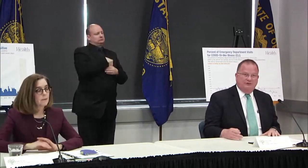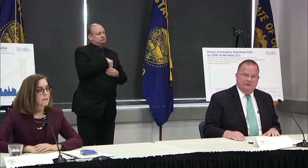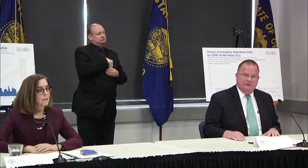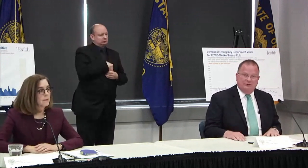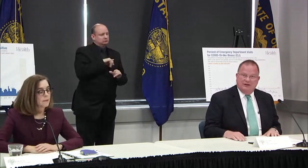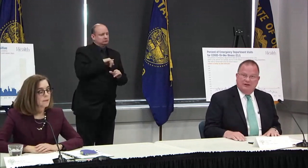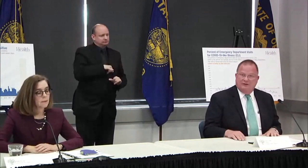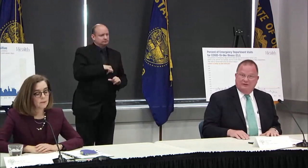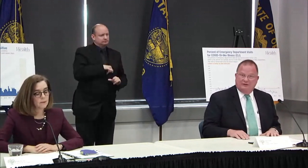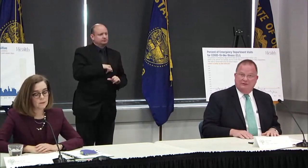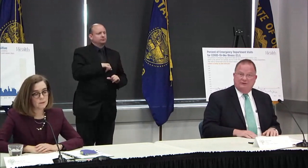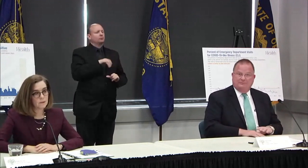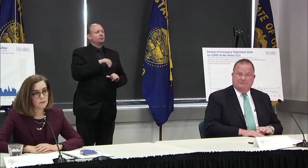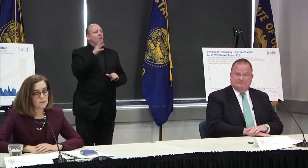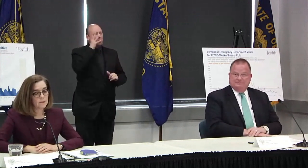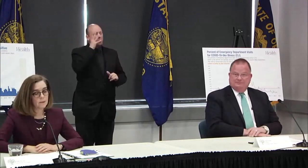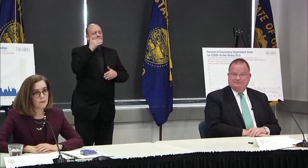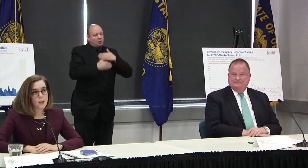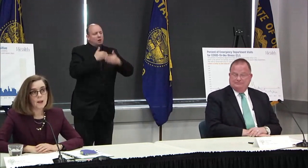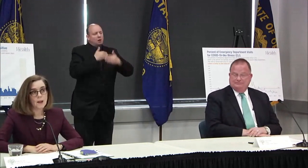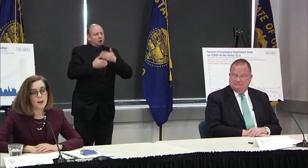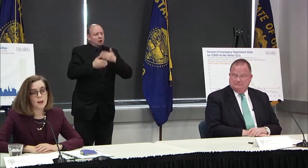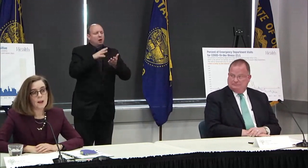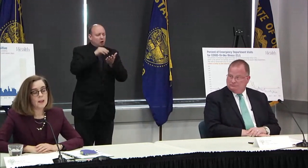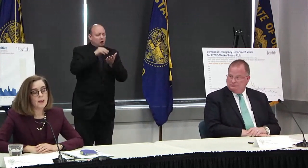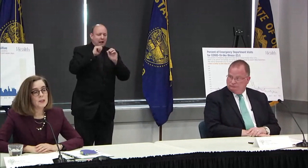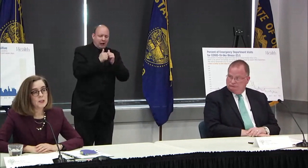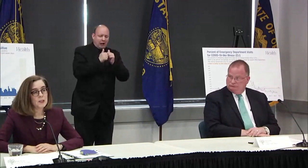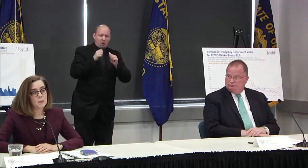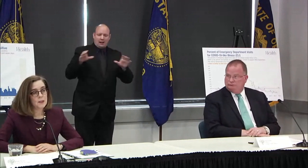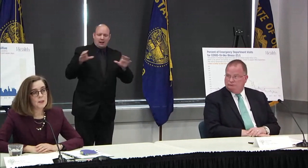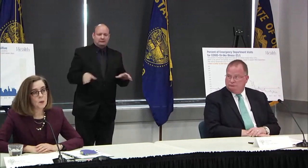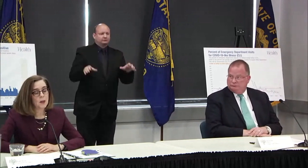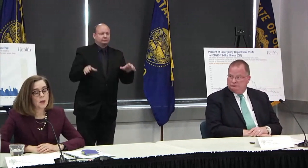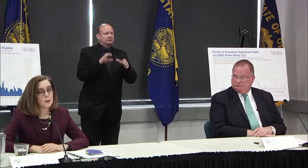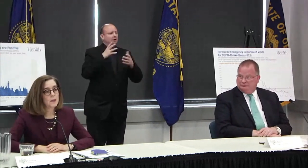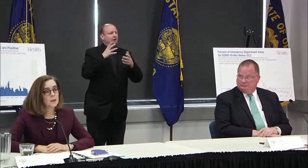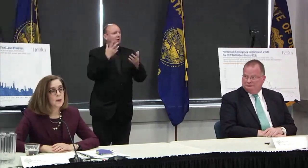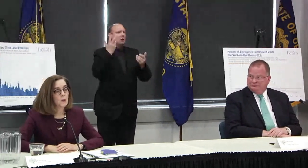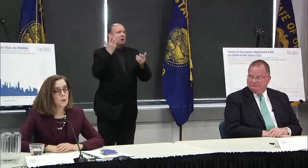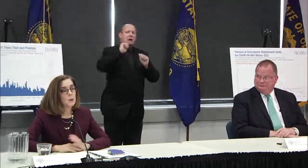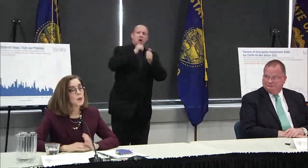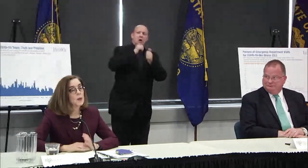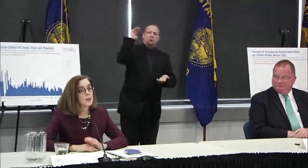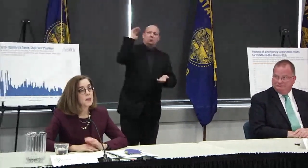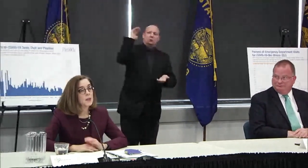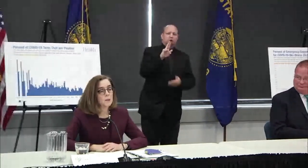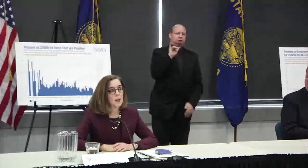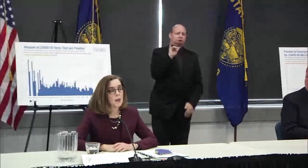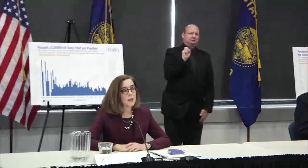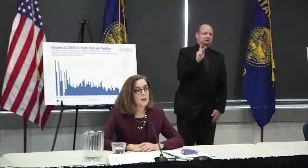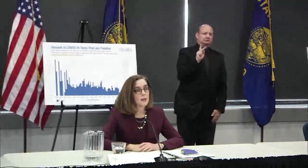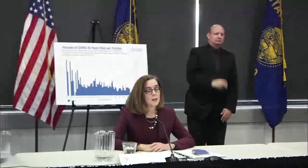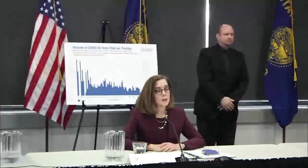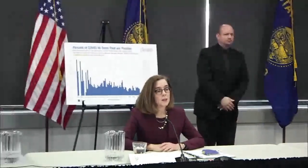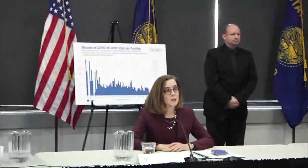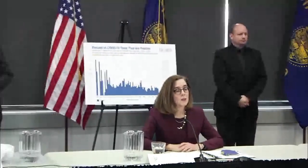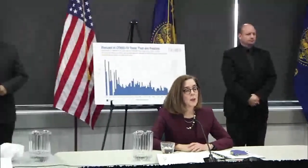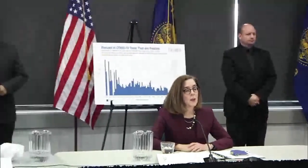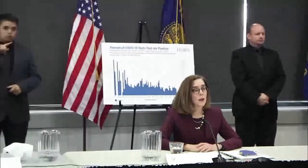are the risks of certain kinds of activities. I just commit to Oregonians that we will continue to